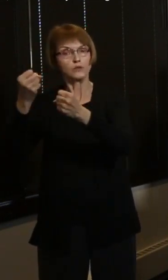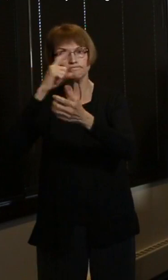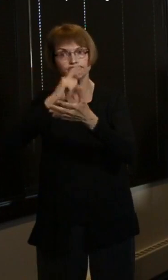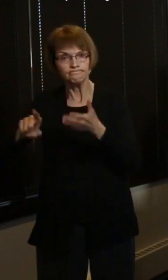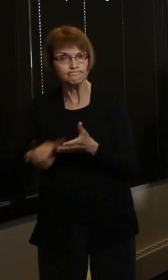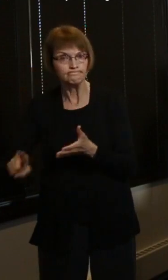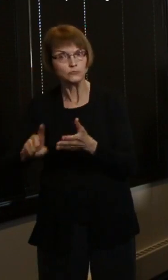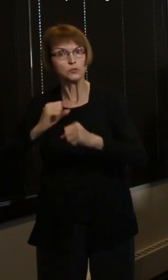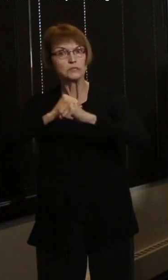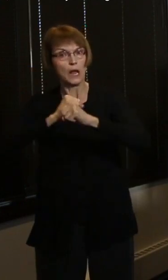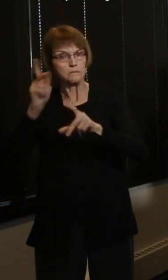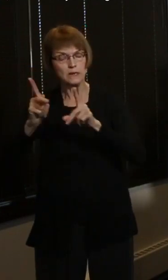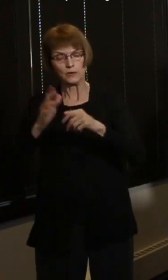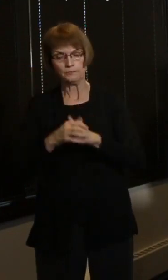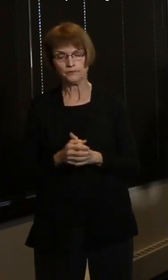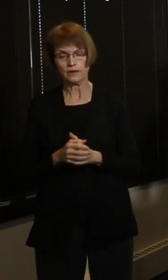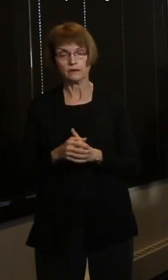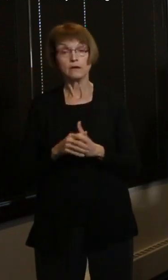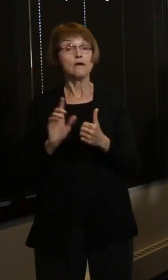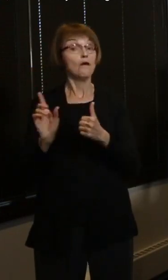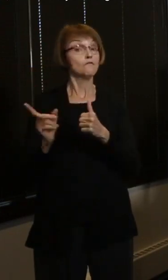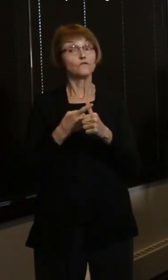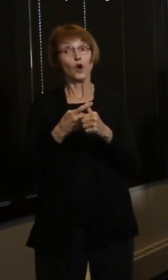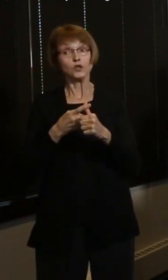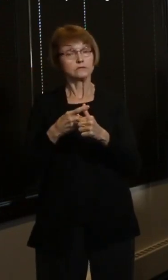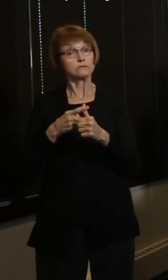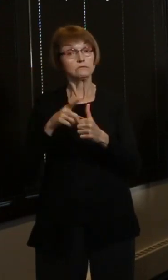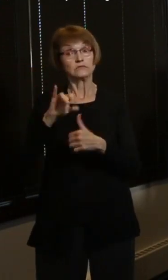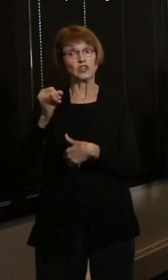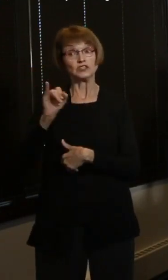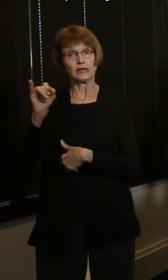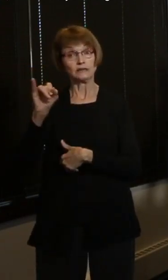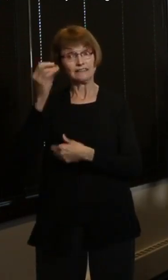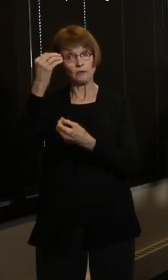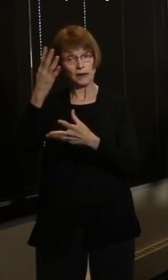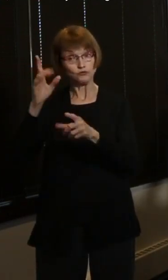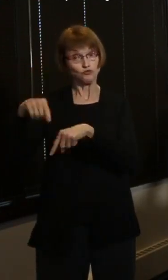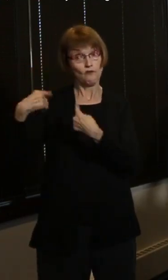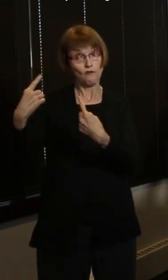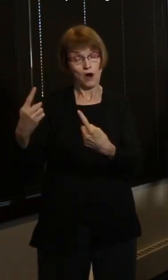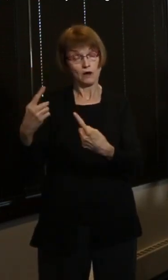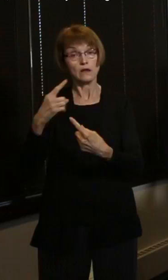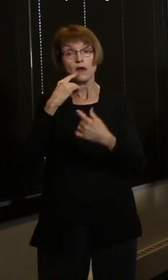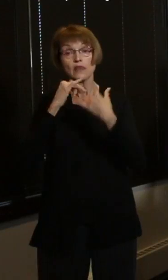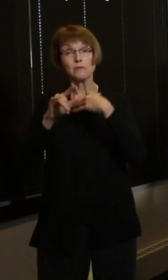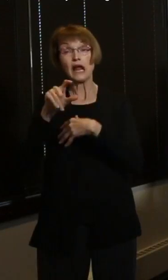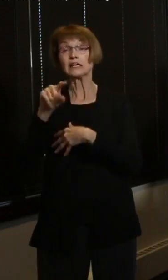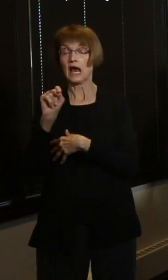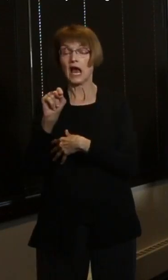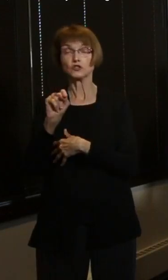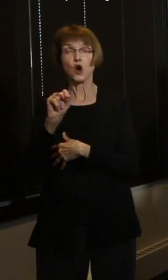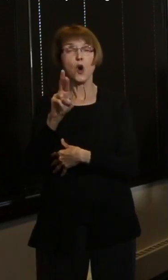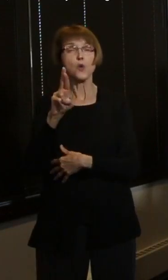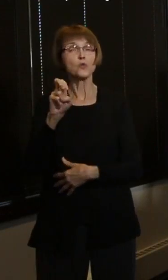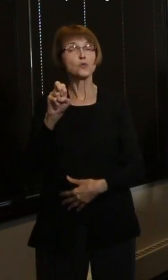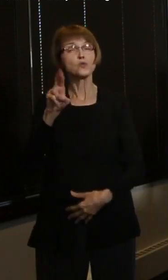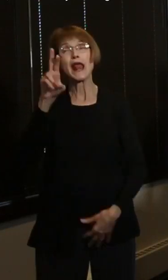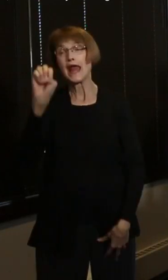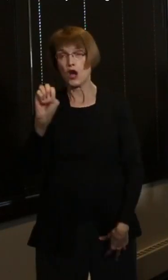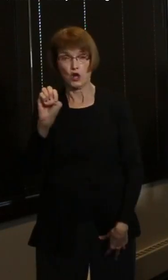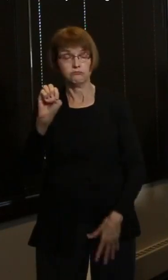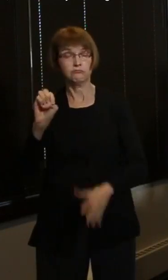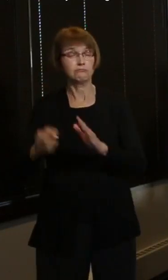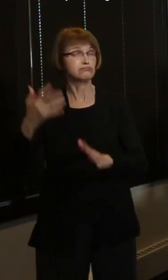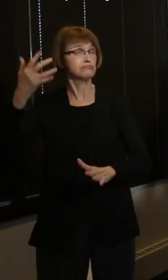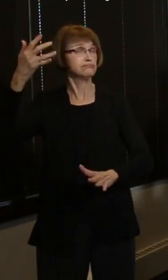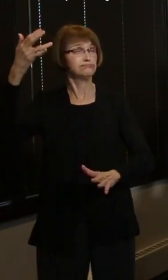the issue. First, from the data that has so far been presented, these blood clots are still extremely rare, and there has